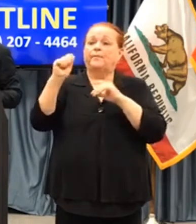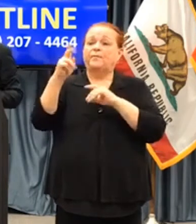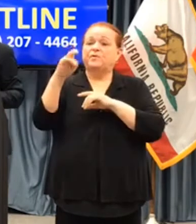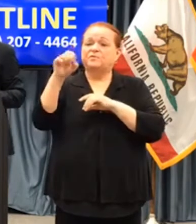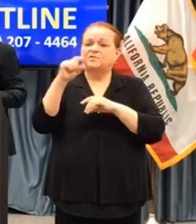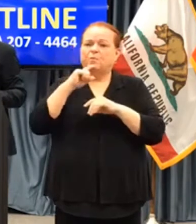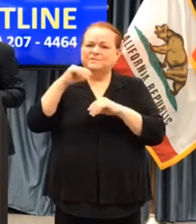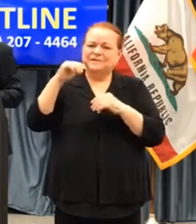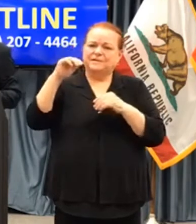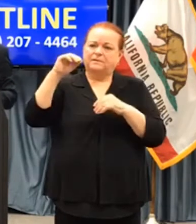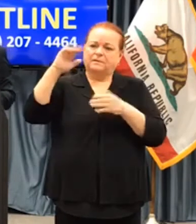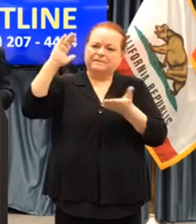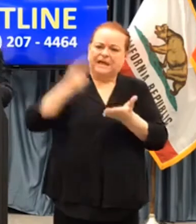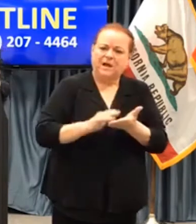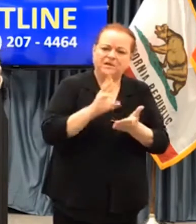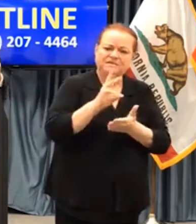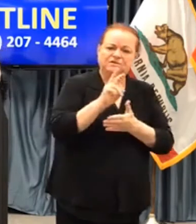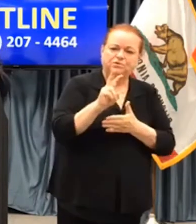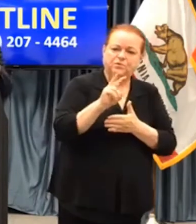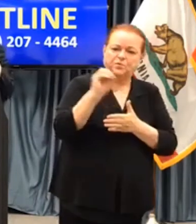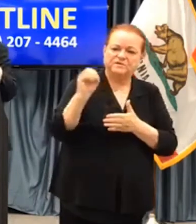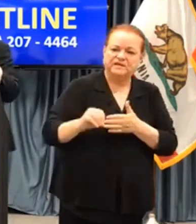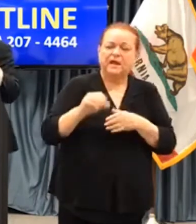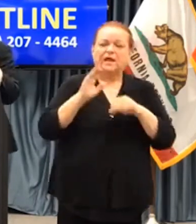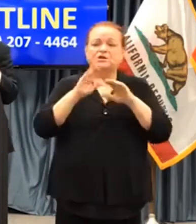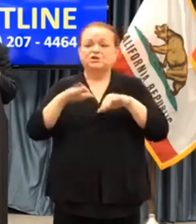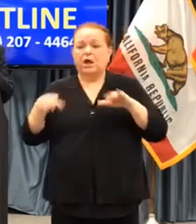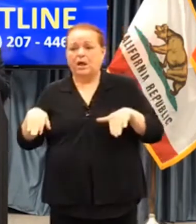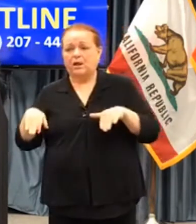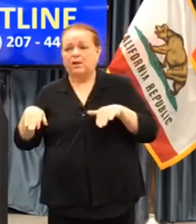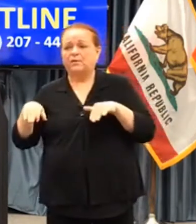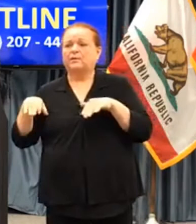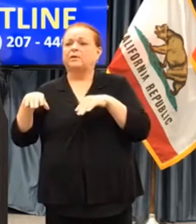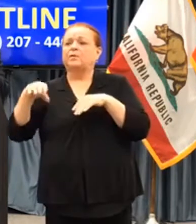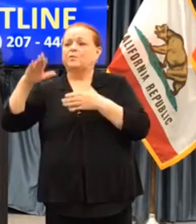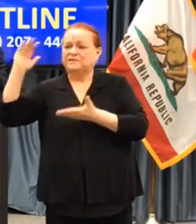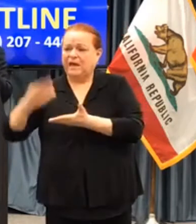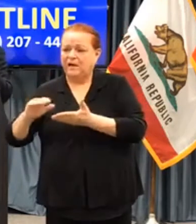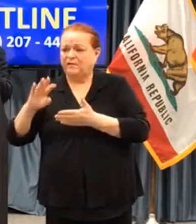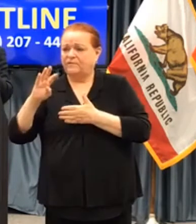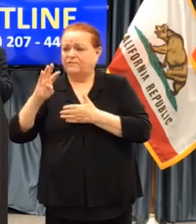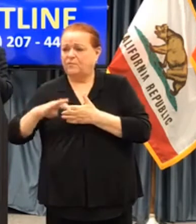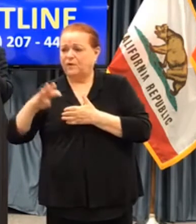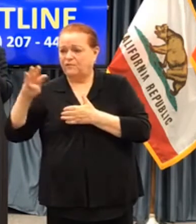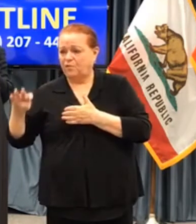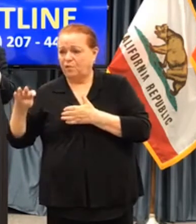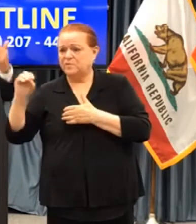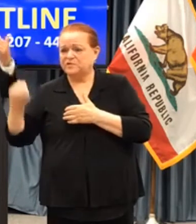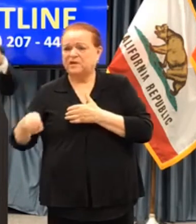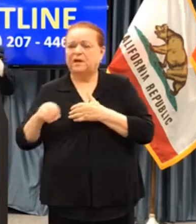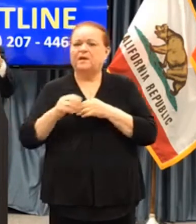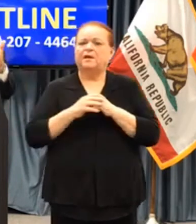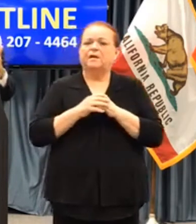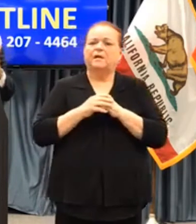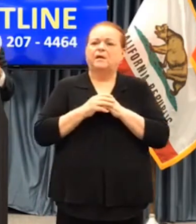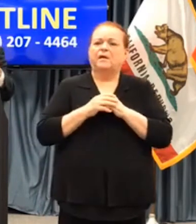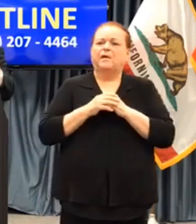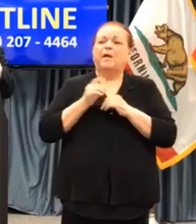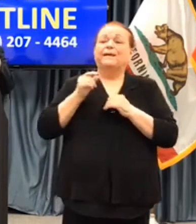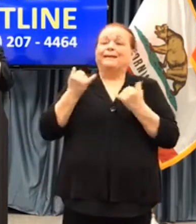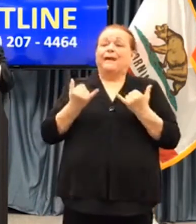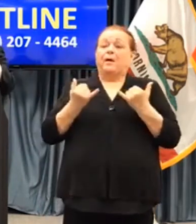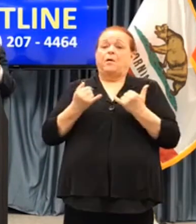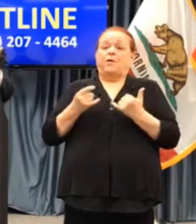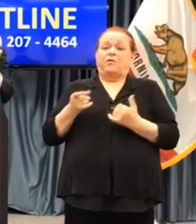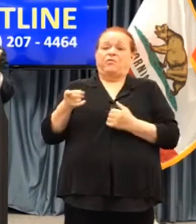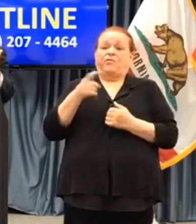Child abuse had been down 44%. And the reason is because those populations have interacted with people like